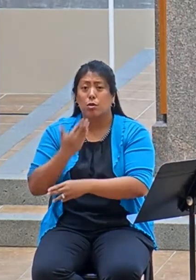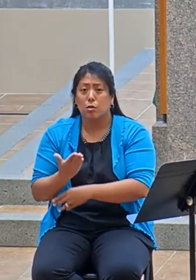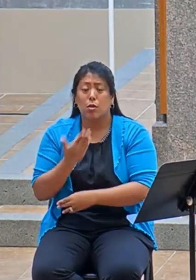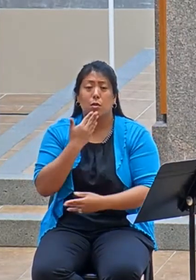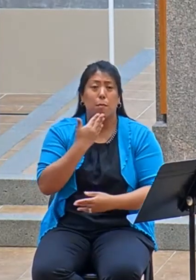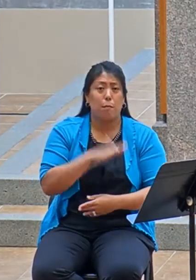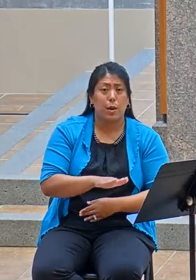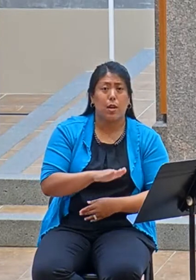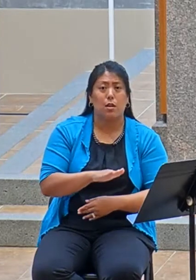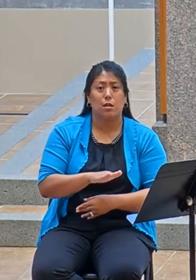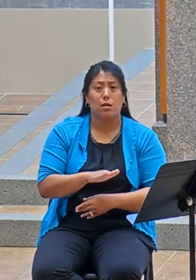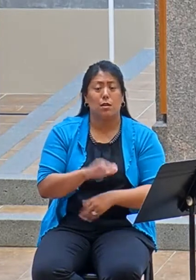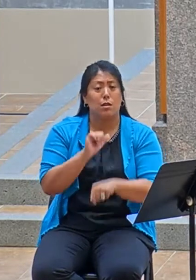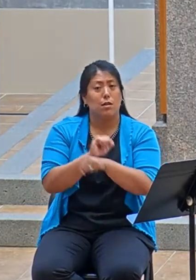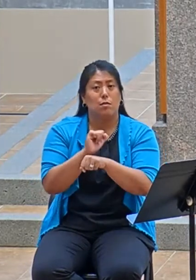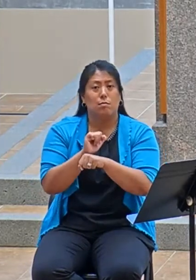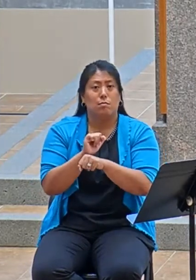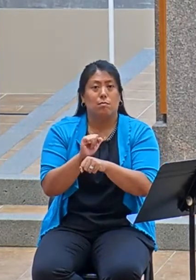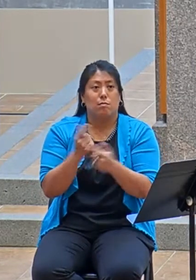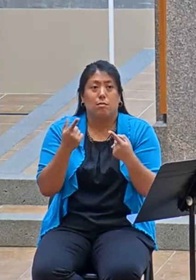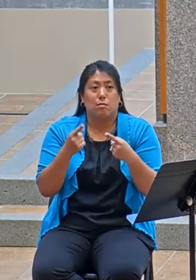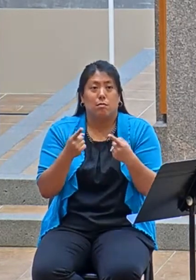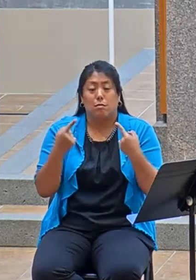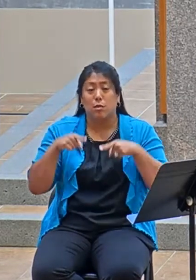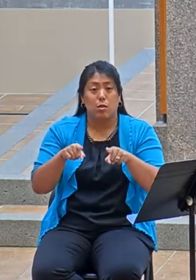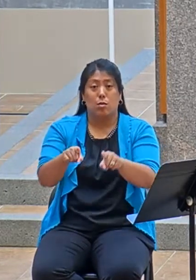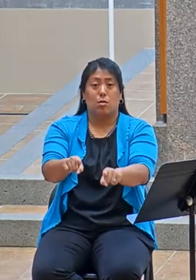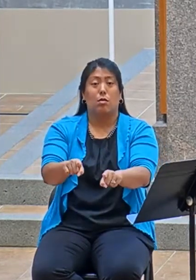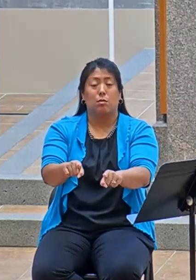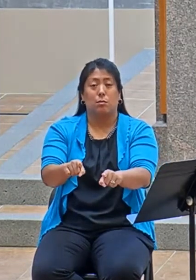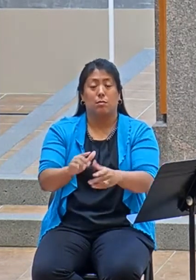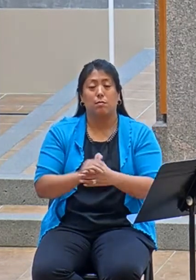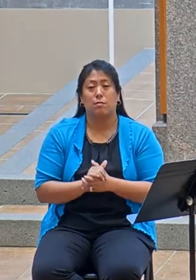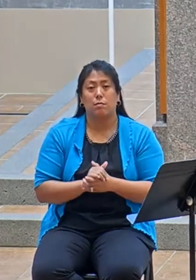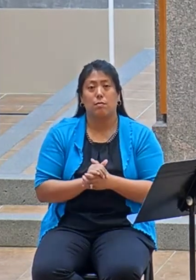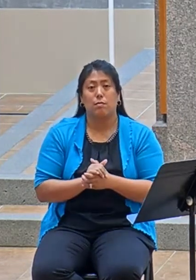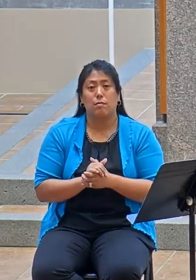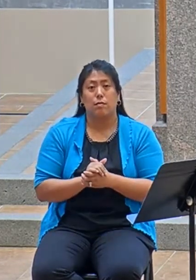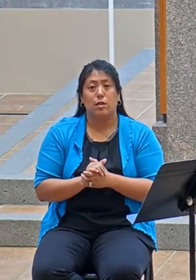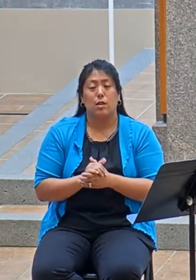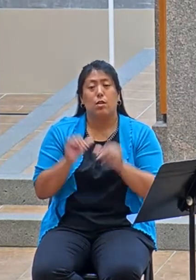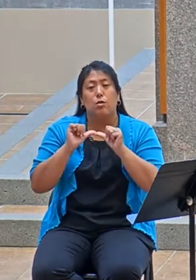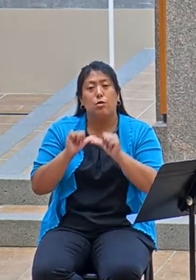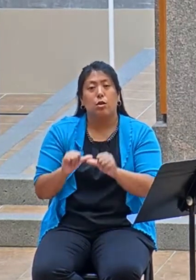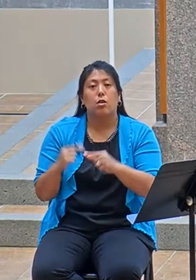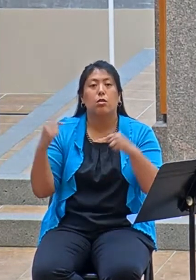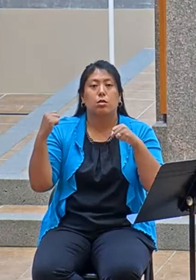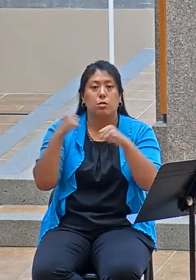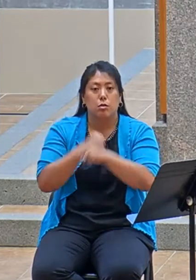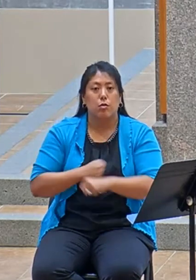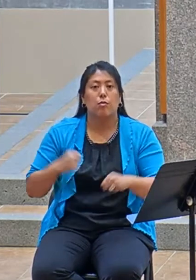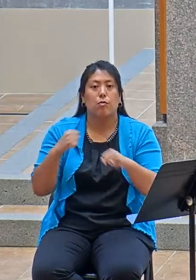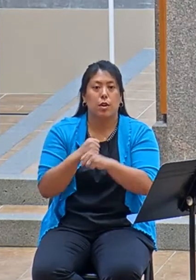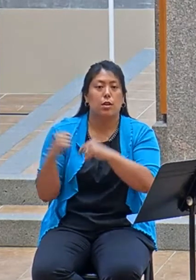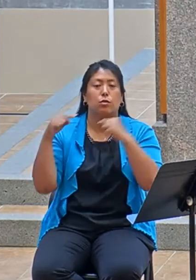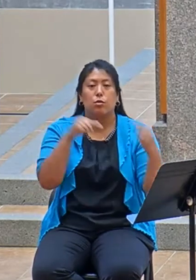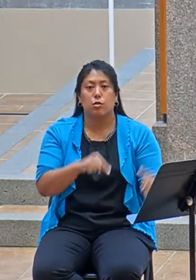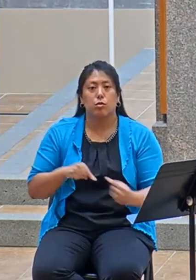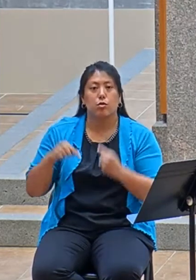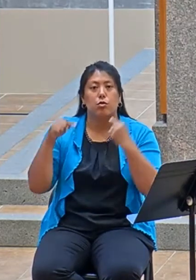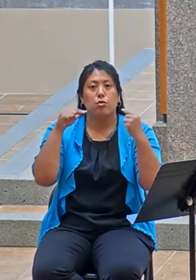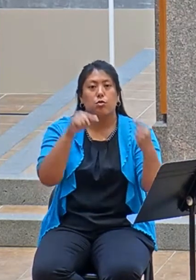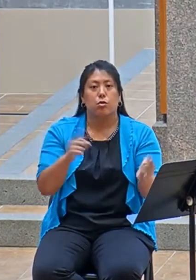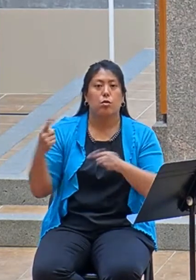evil coexist. They are involved in a struggle. They've been involved for that struggle, that